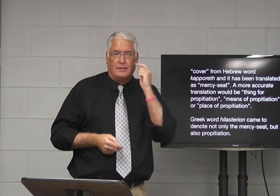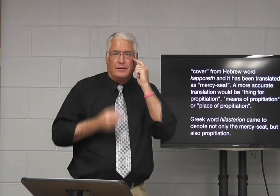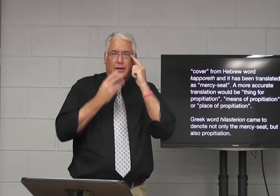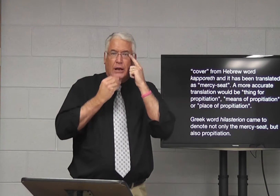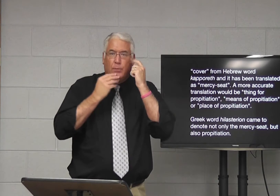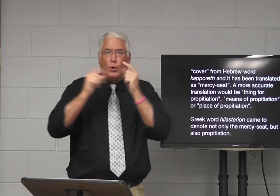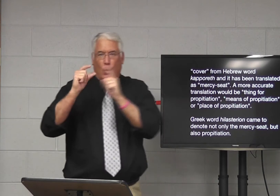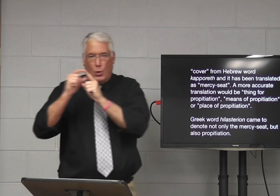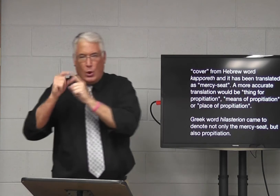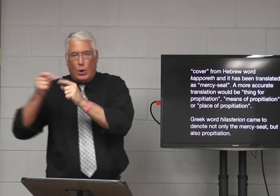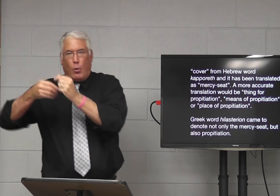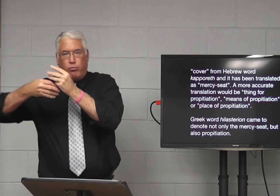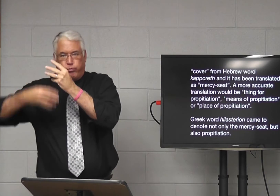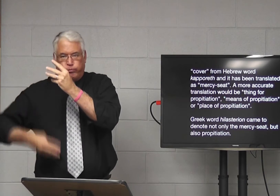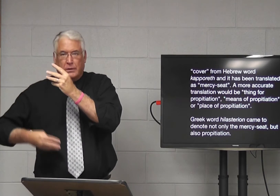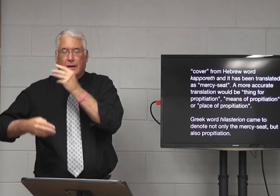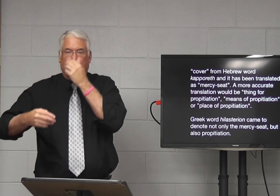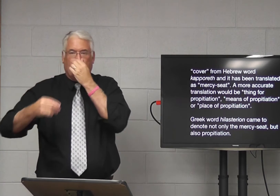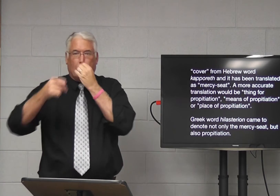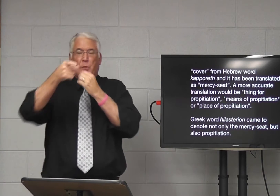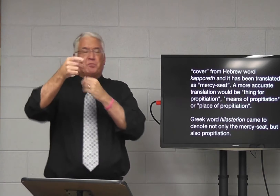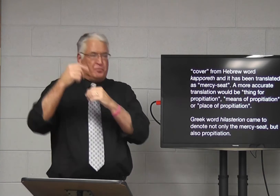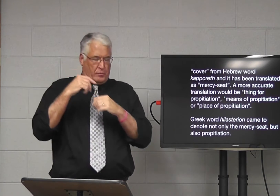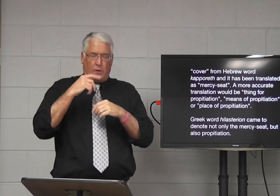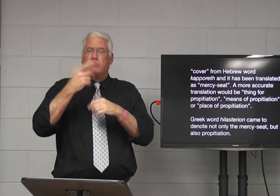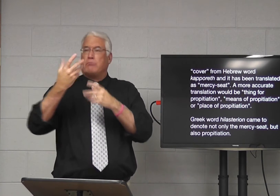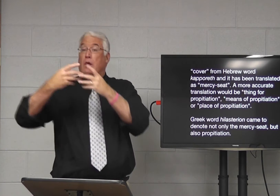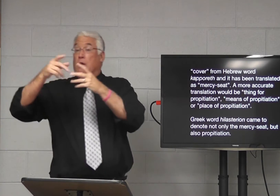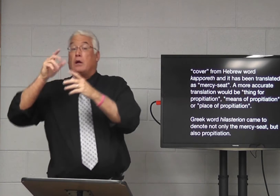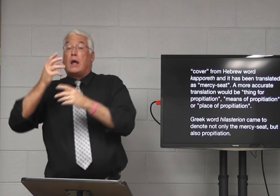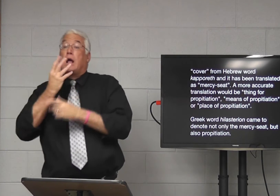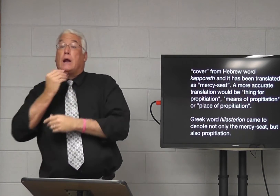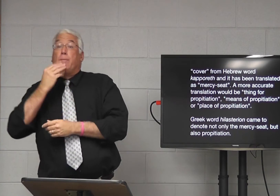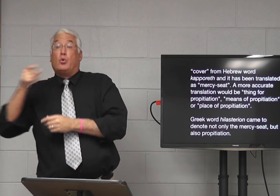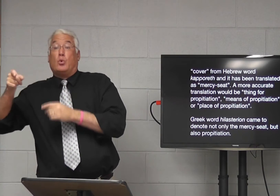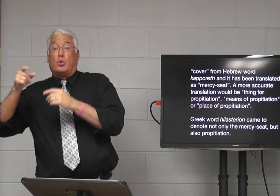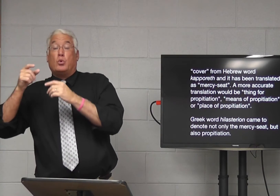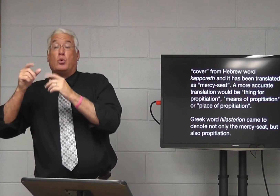translation. You know, so Hebrew has lots of words.